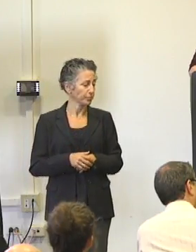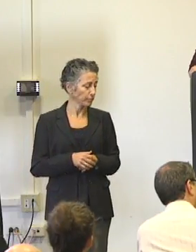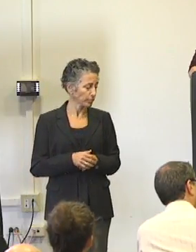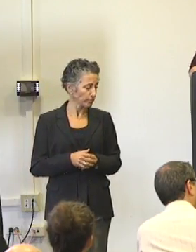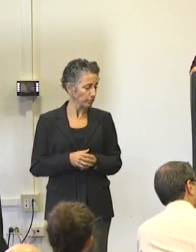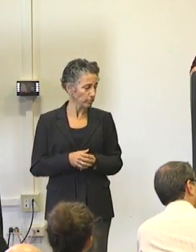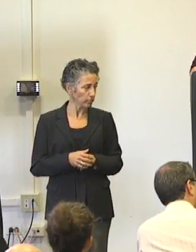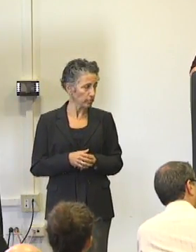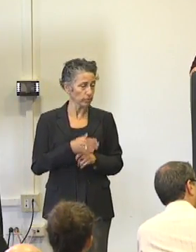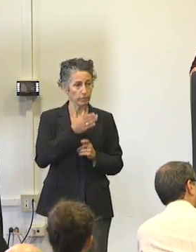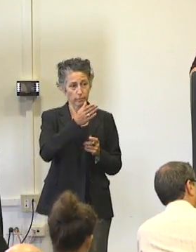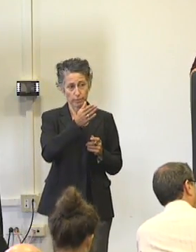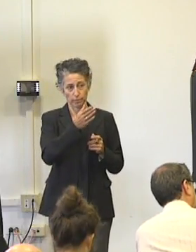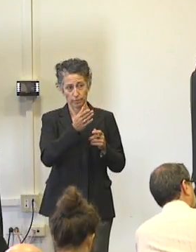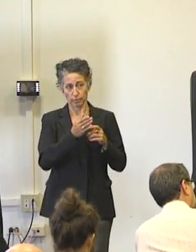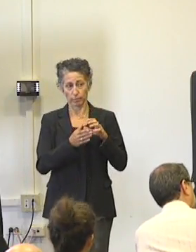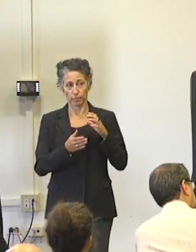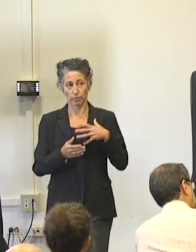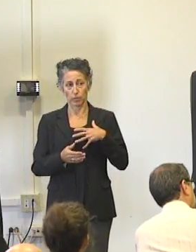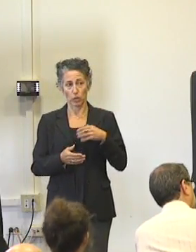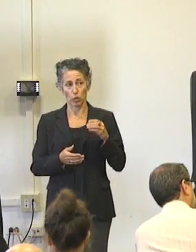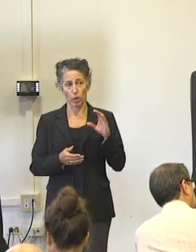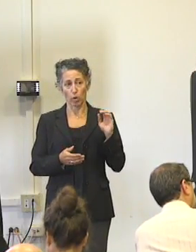the book signing is in the White Oak Room